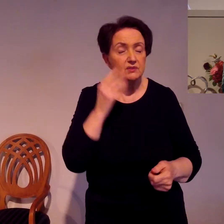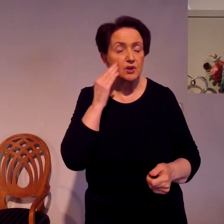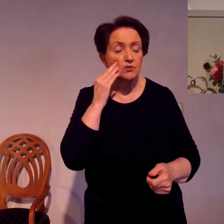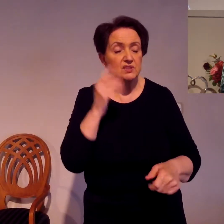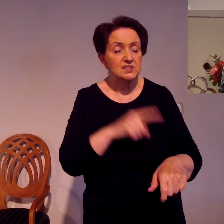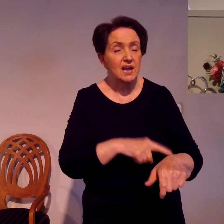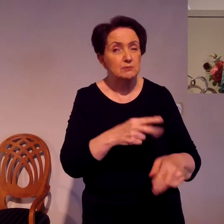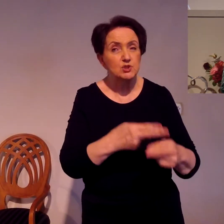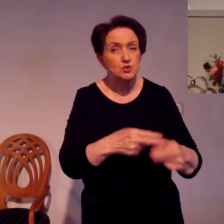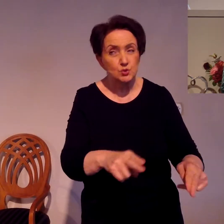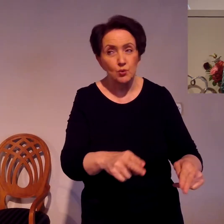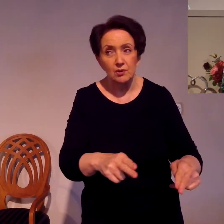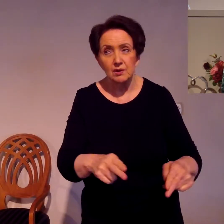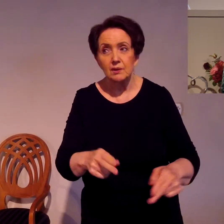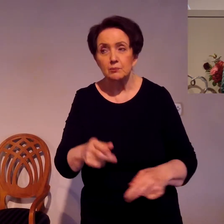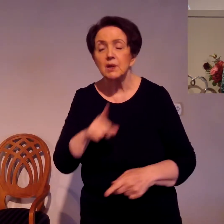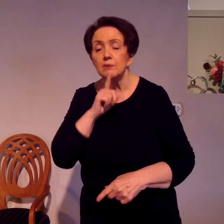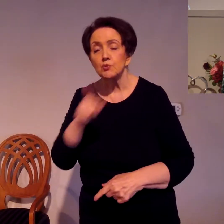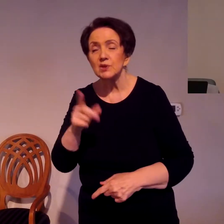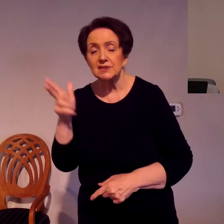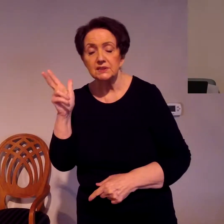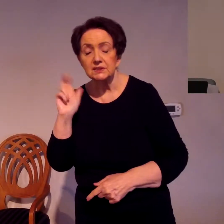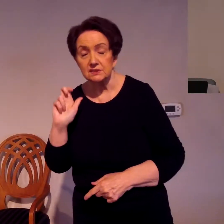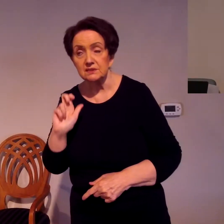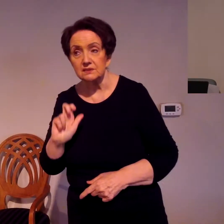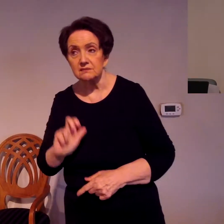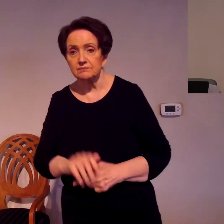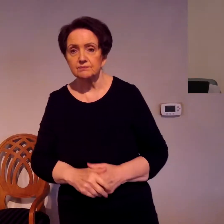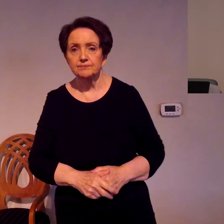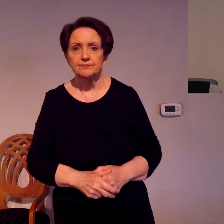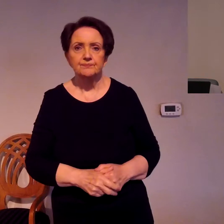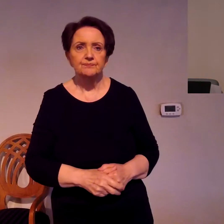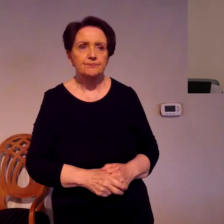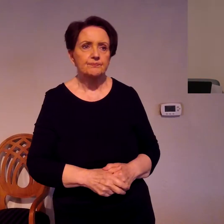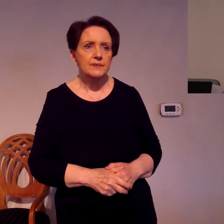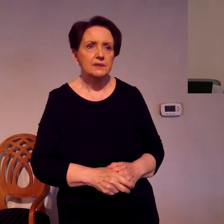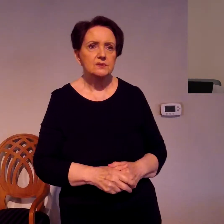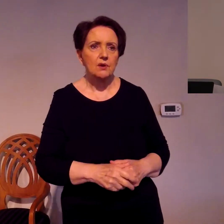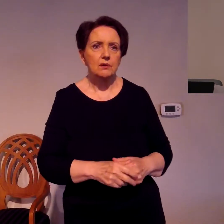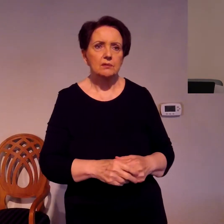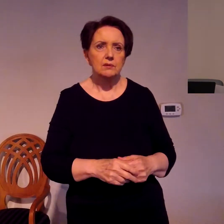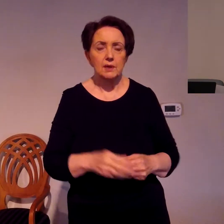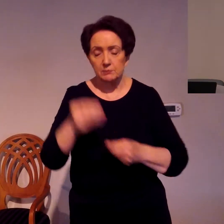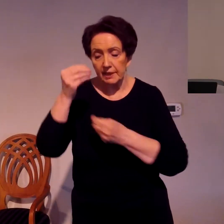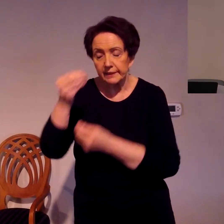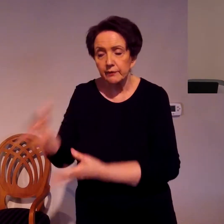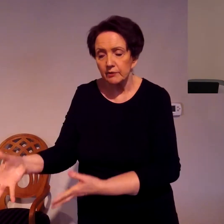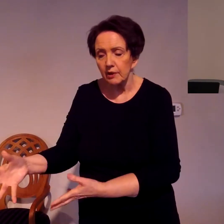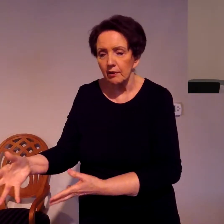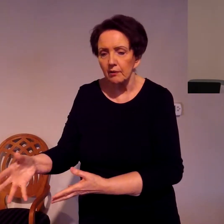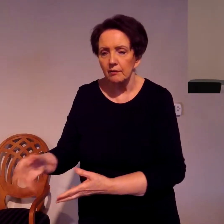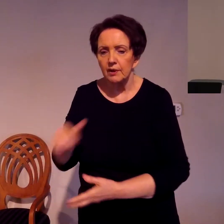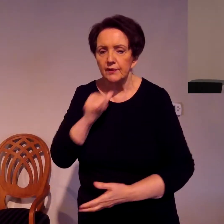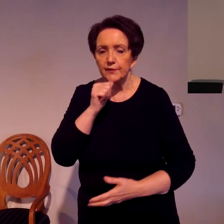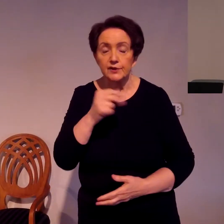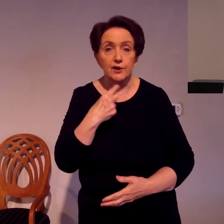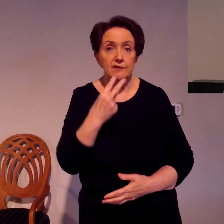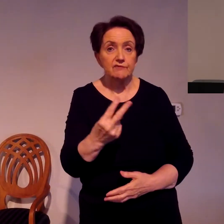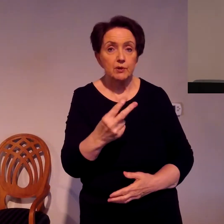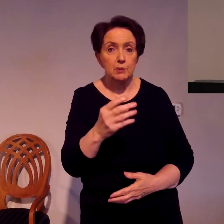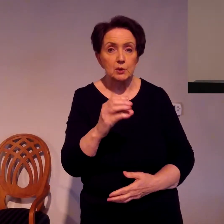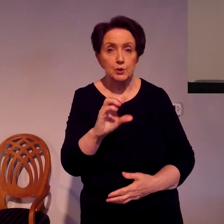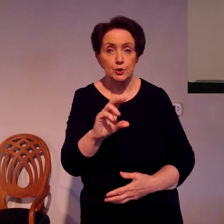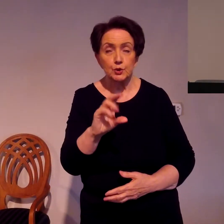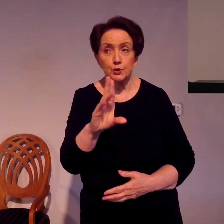but I really am listening. So I'm letting her know that the nonverbal cue